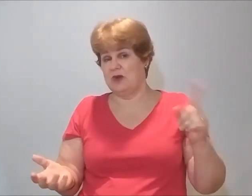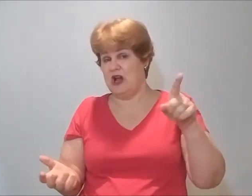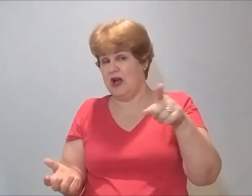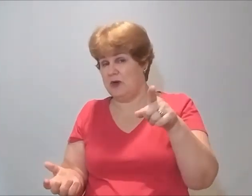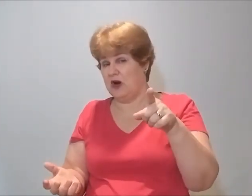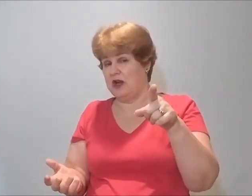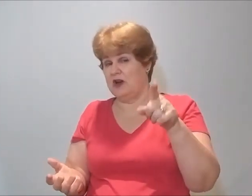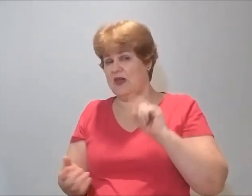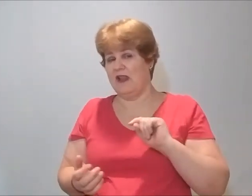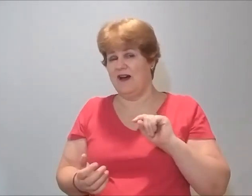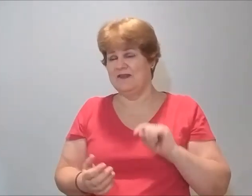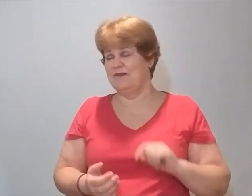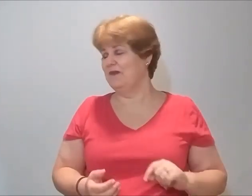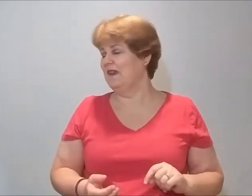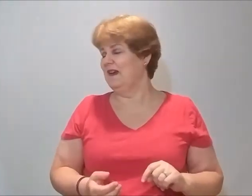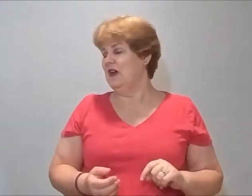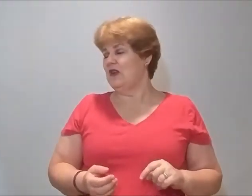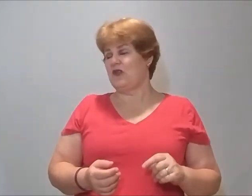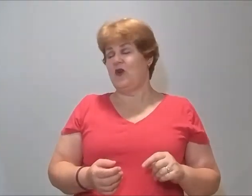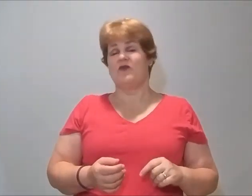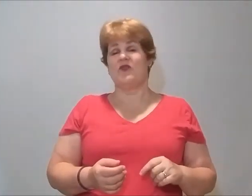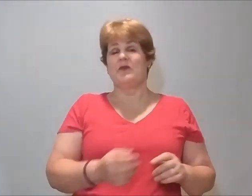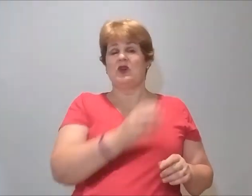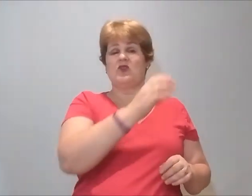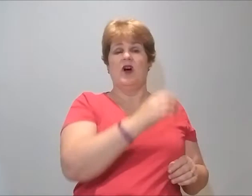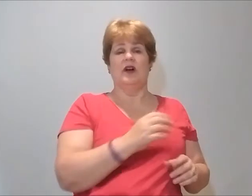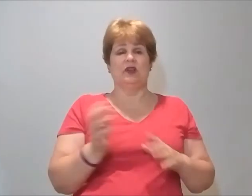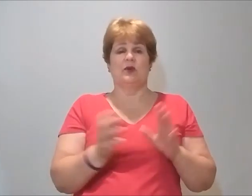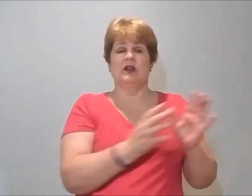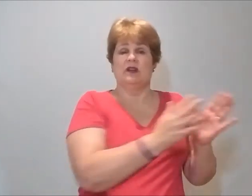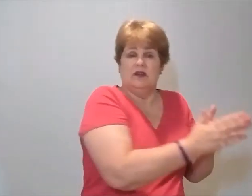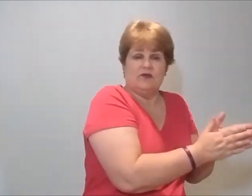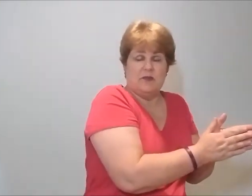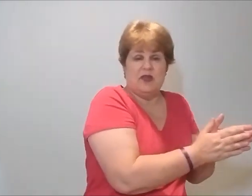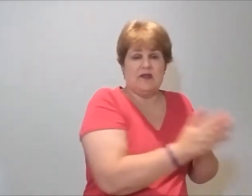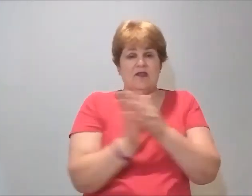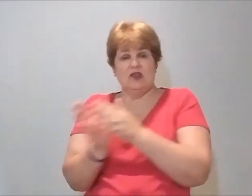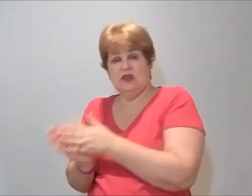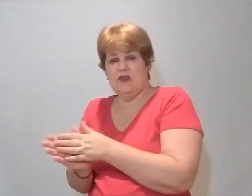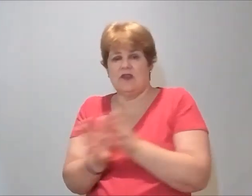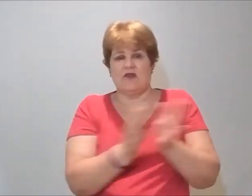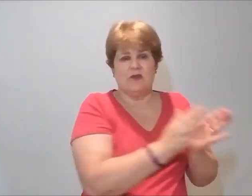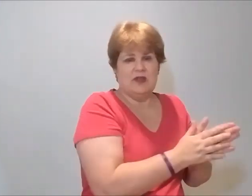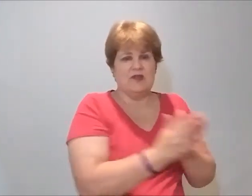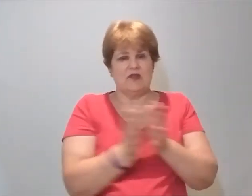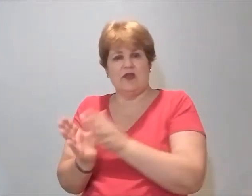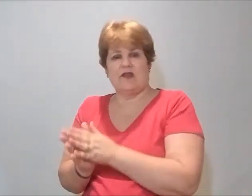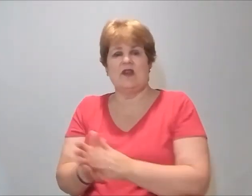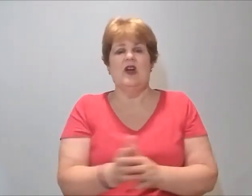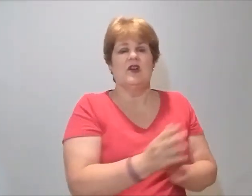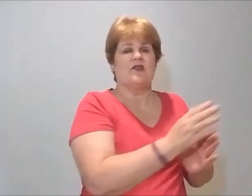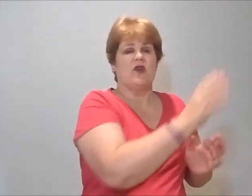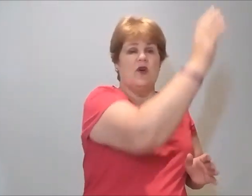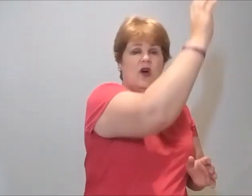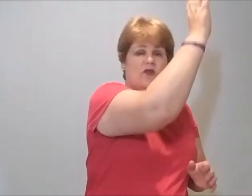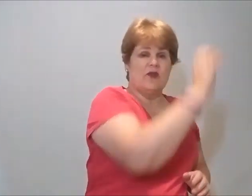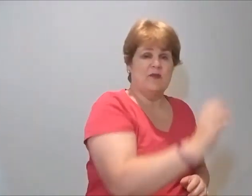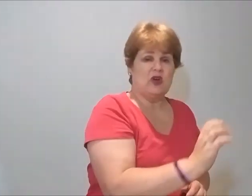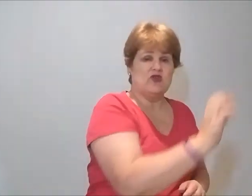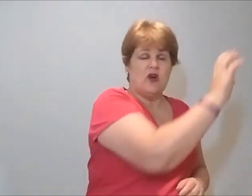high. We already know that line. So from the cross, so we're going to, from this to this, from this to this. So from the